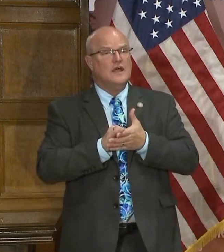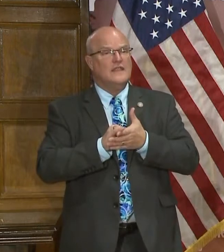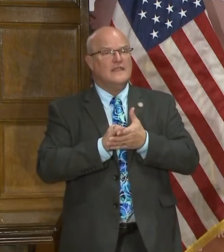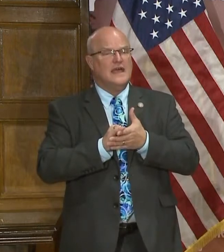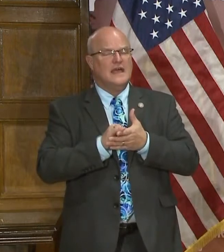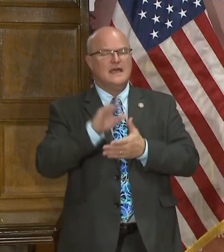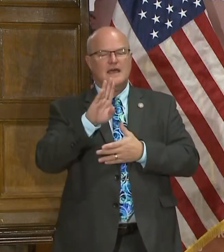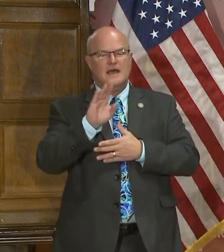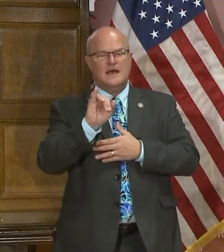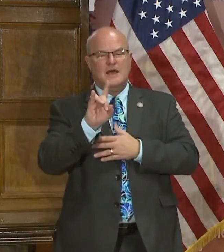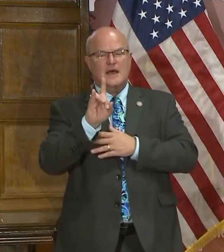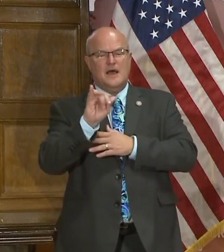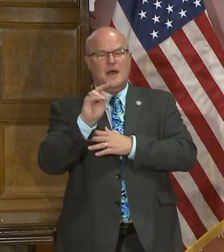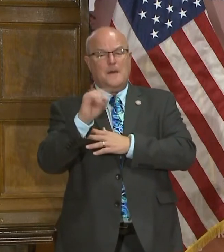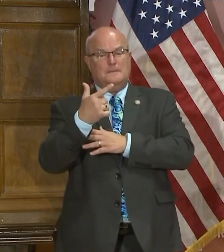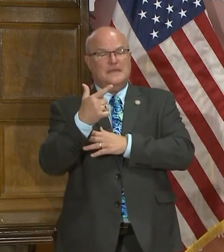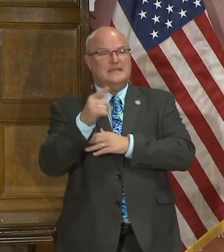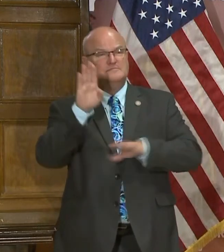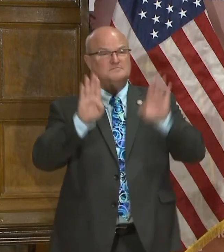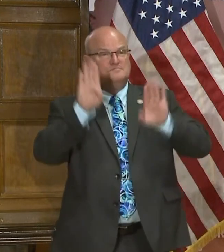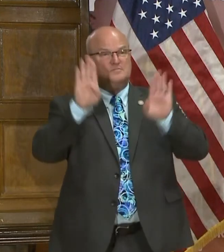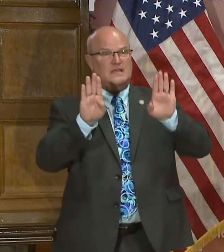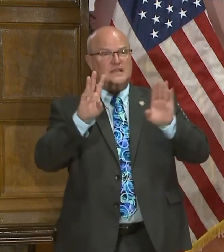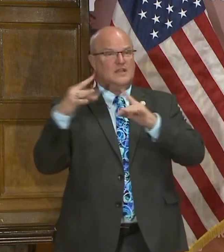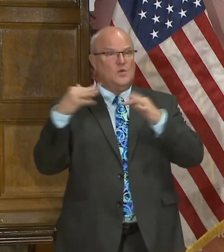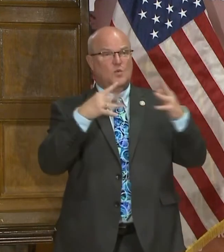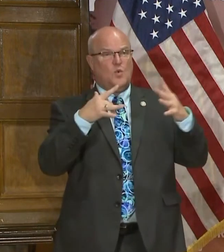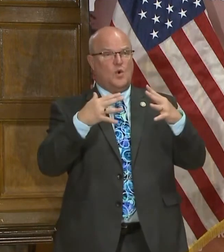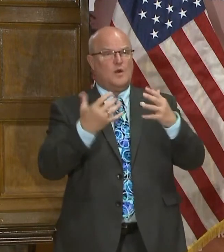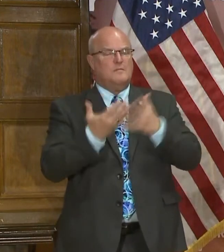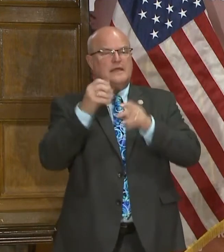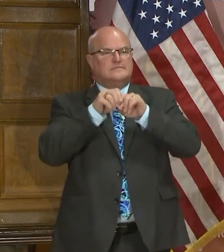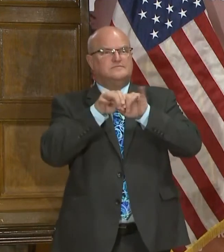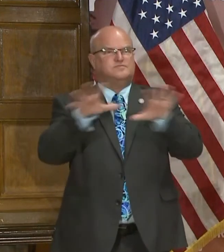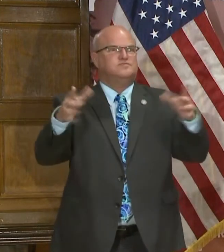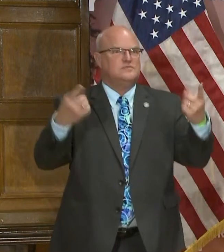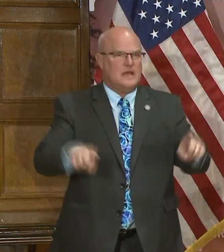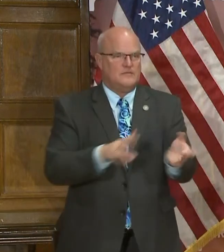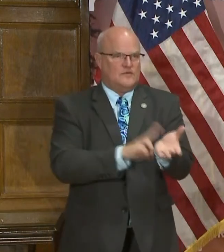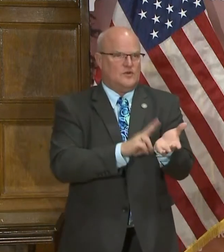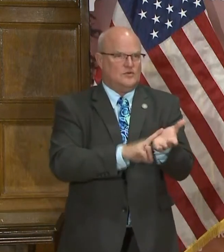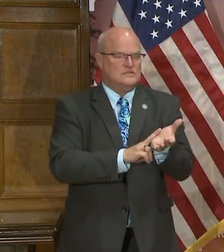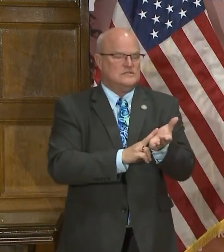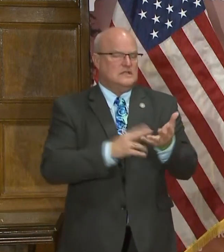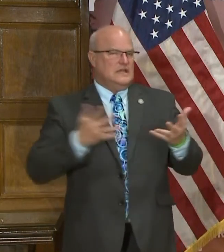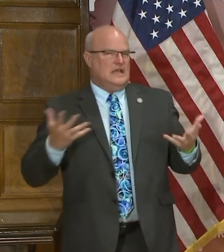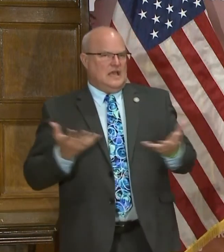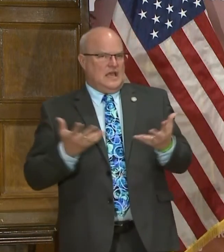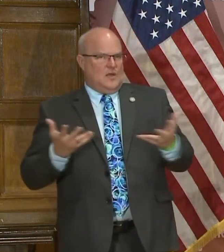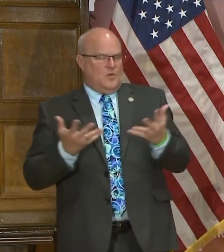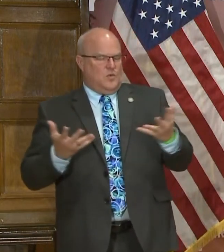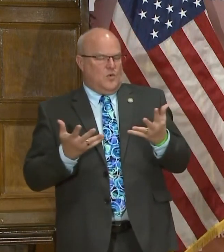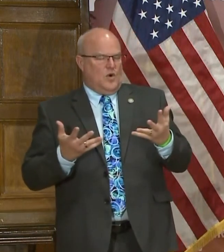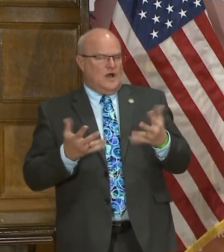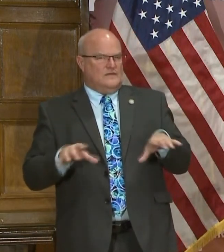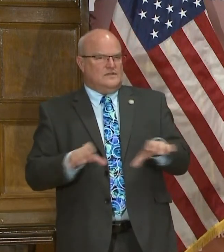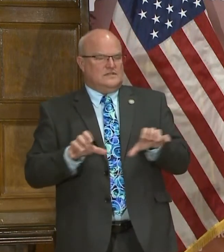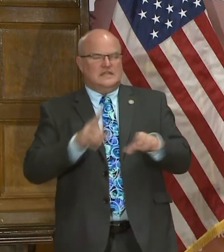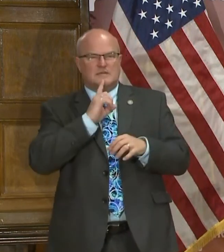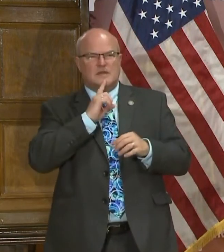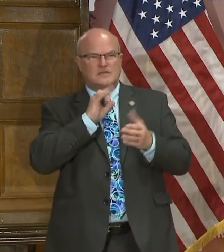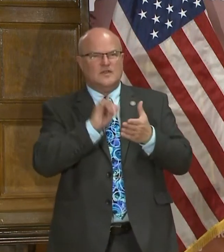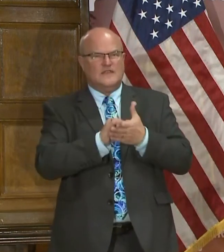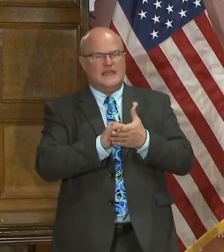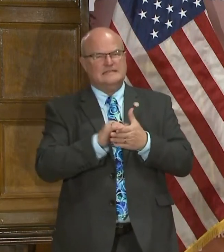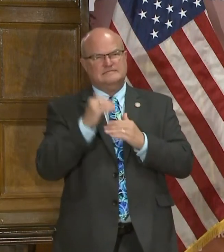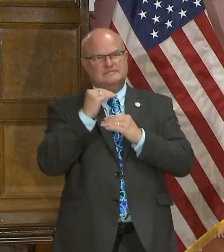might break out for nurses and other medical professionals? And if so, what steps might be taken to make sure that this resource is